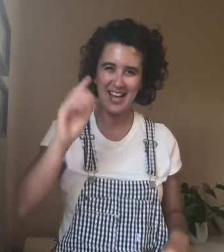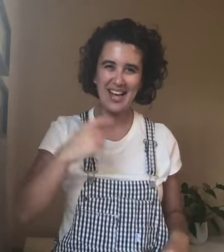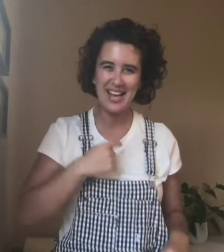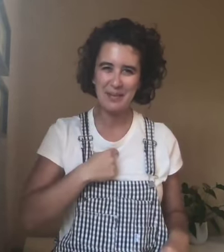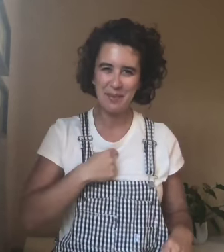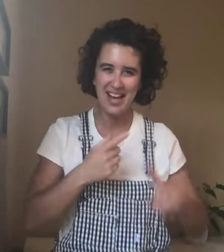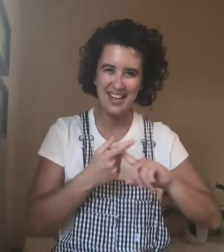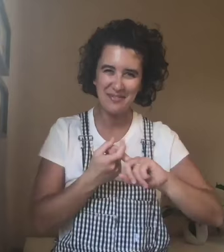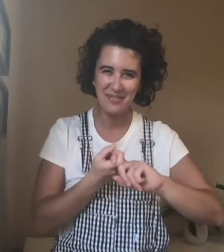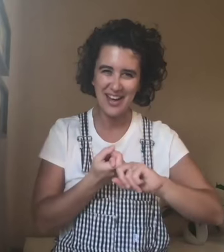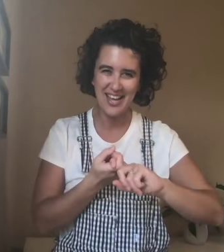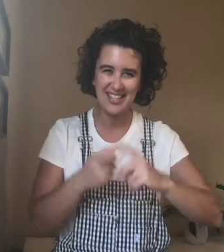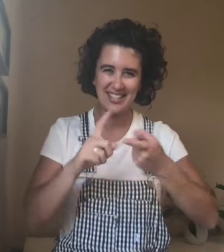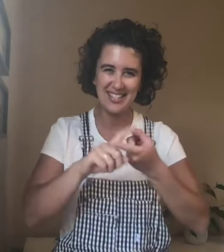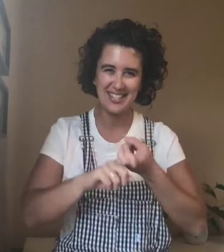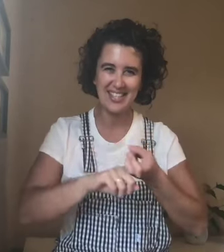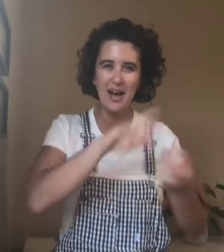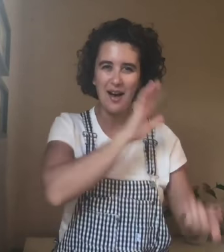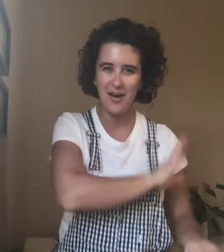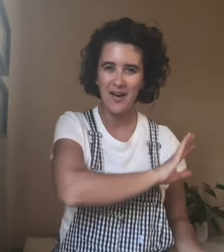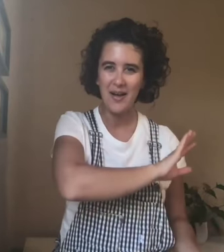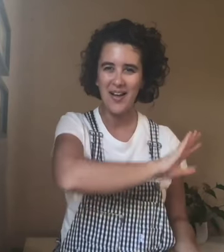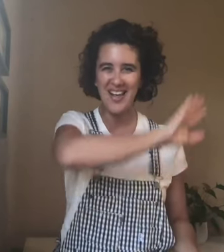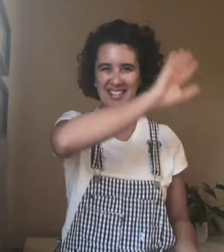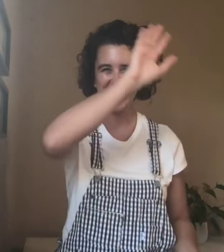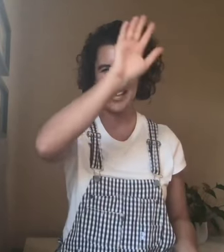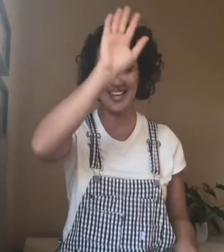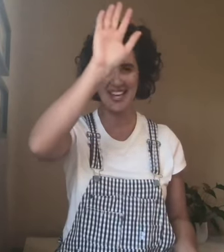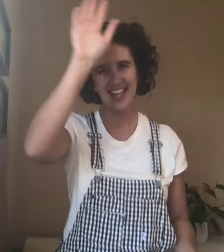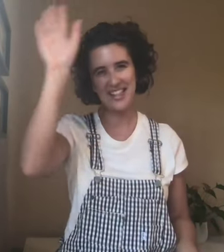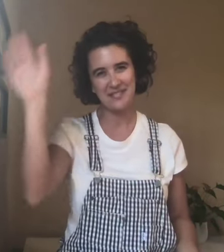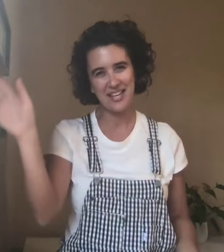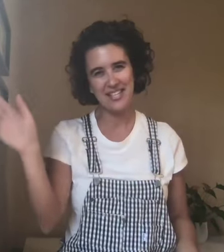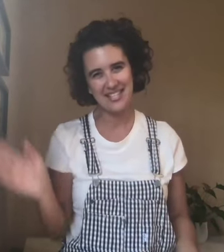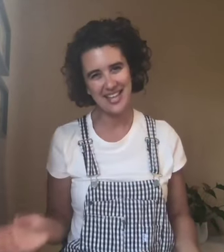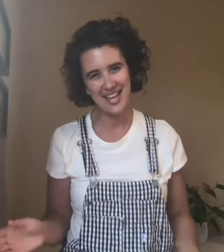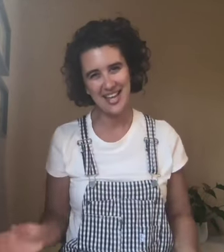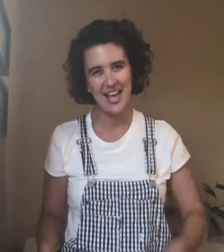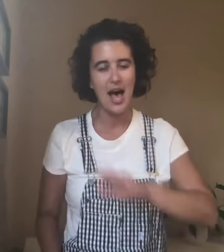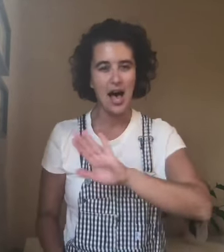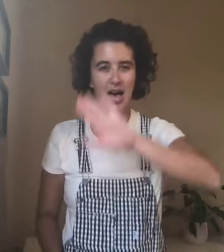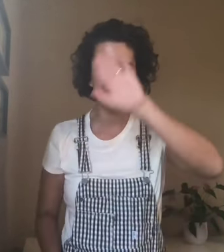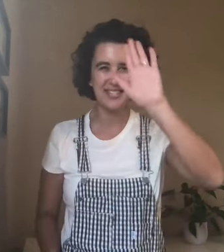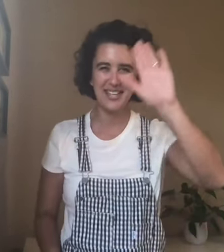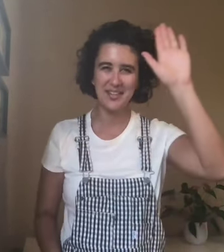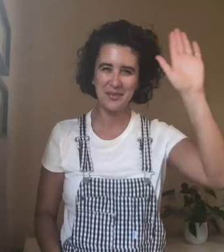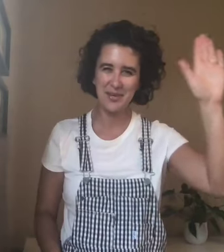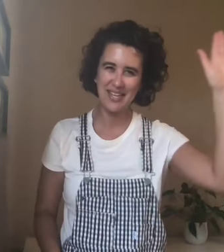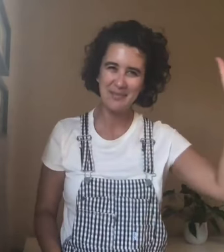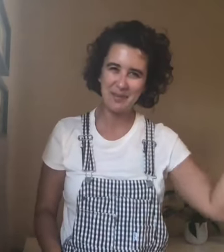Goodbye, my friends. Hasta la vista, until we